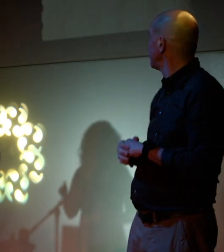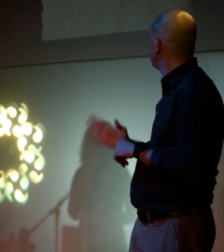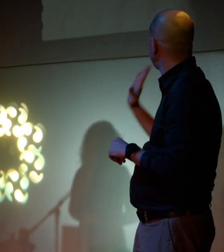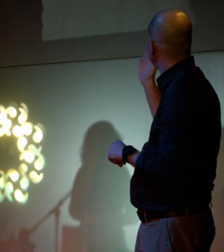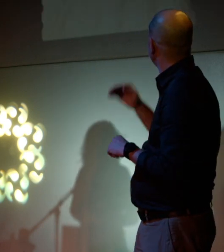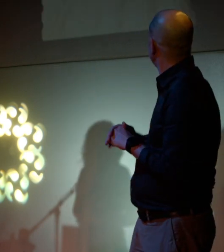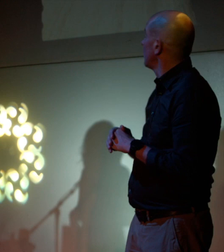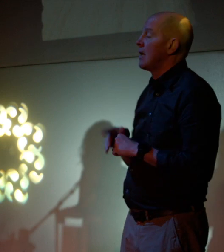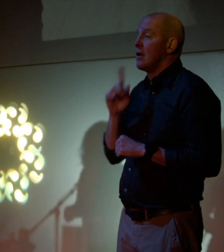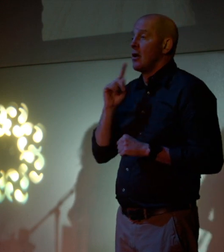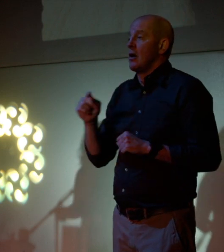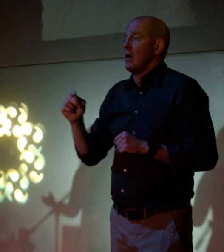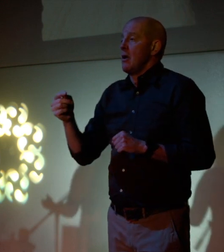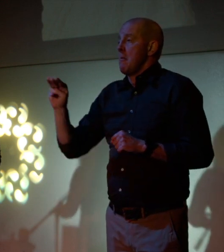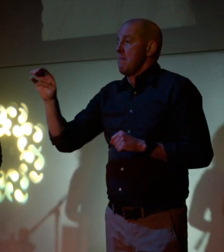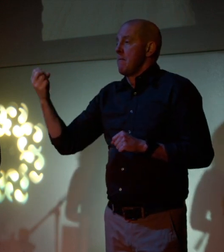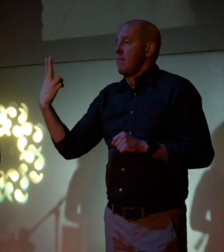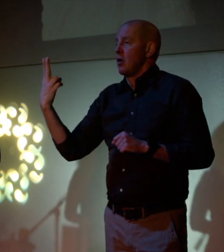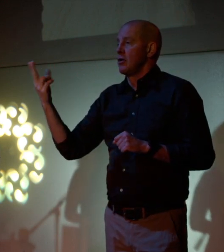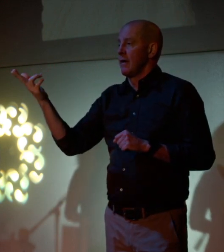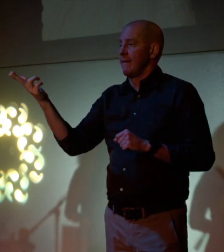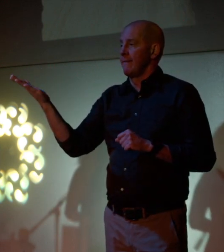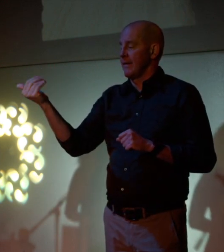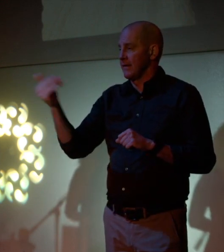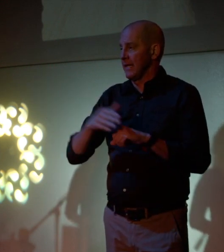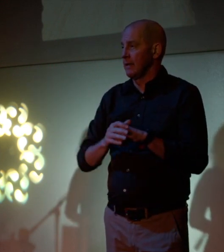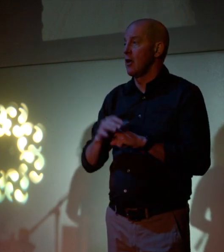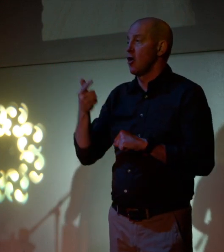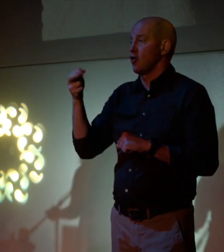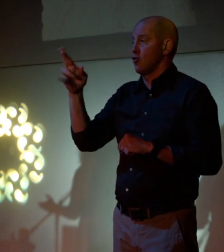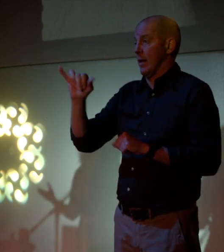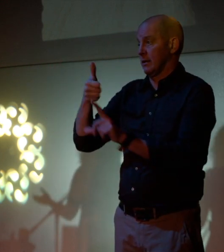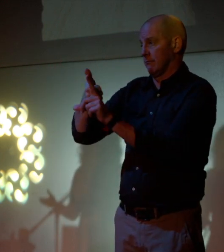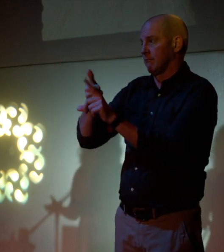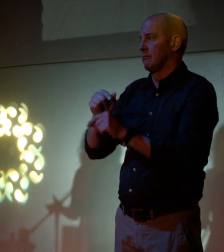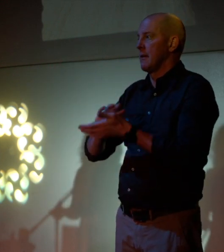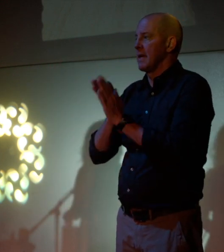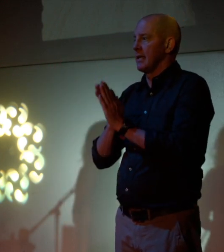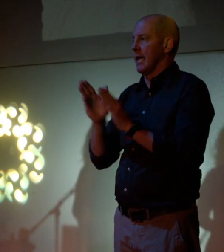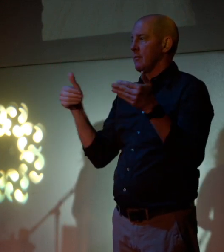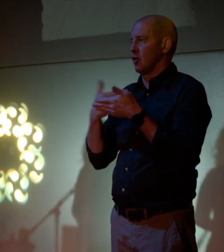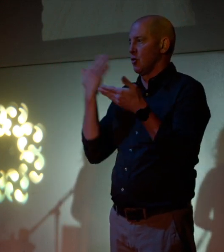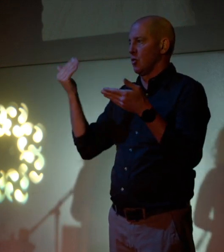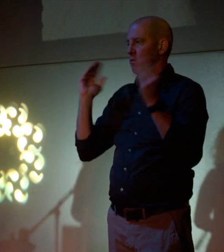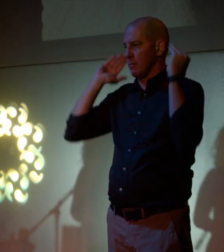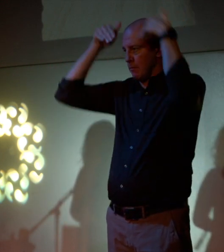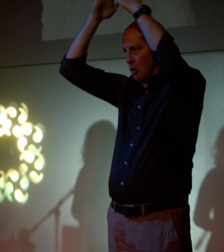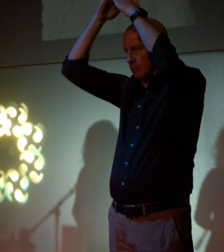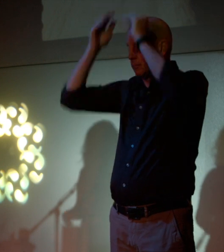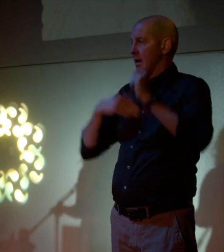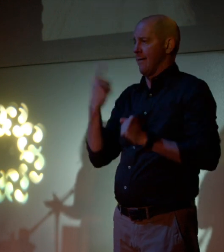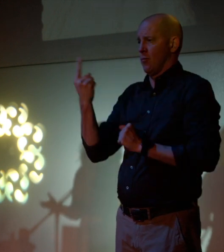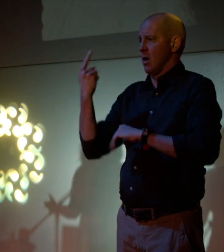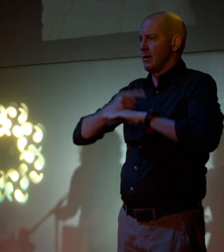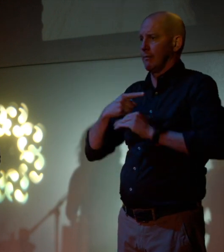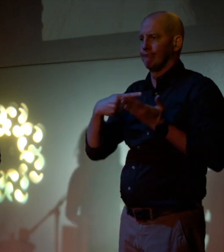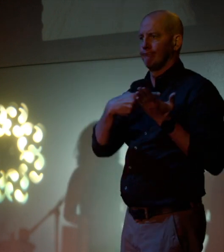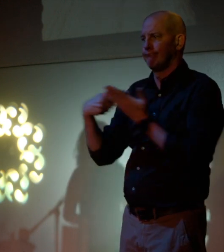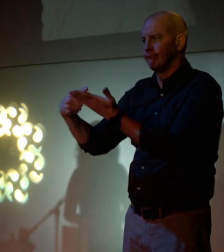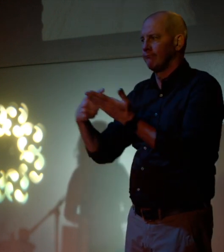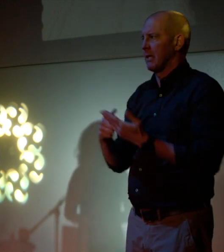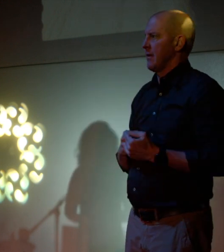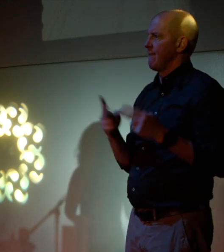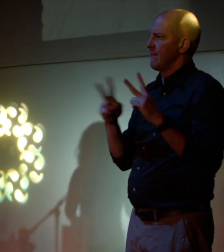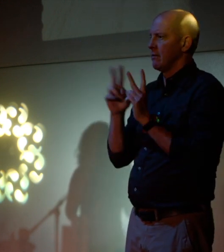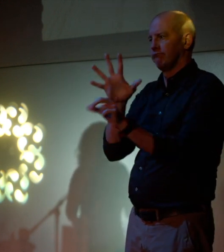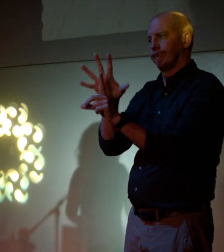March, 1572, Gregory XIII was named Pope after just one day of deliberation amongst the cardinals in Rome. He was a pretty popular